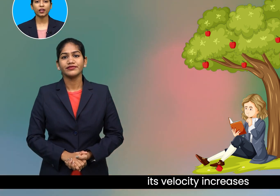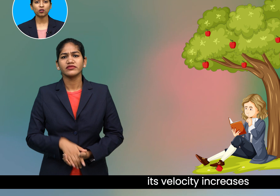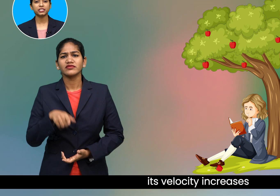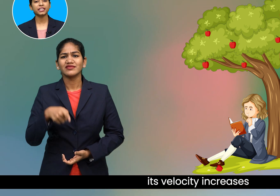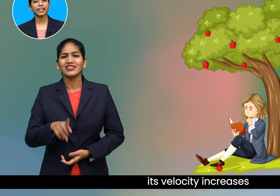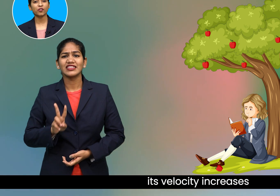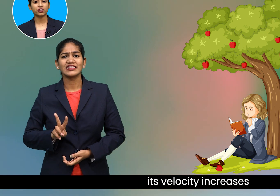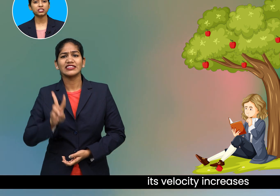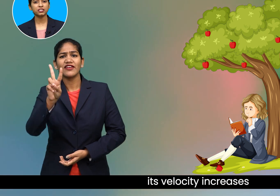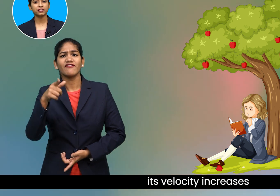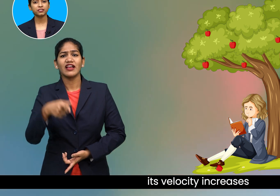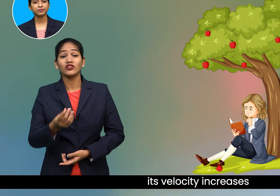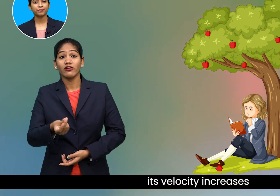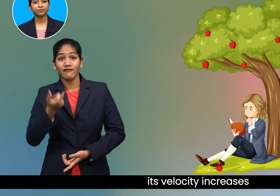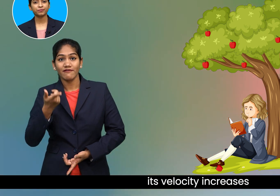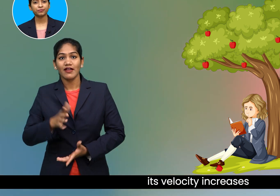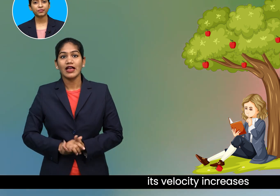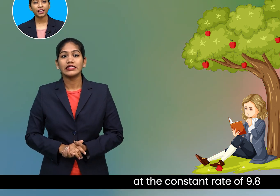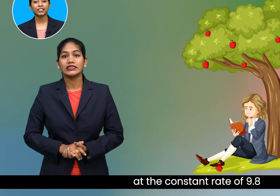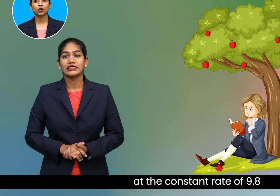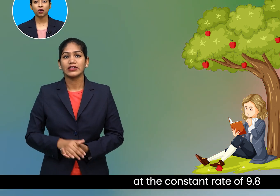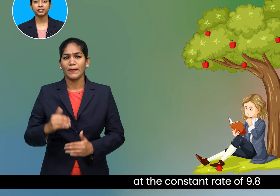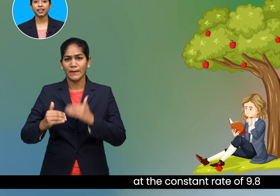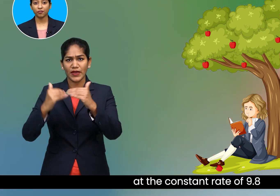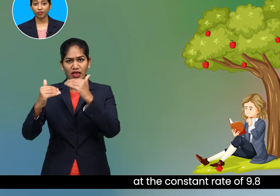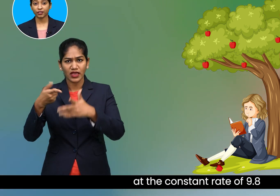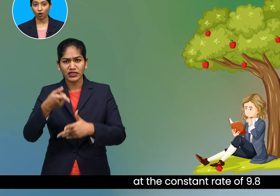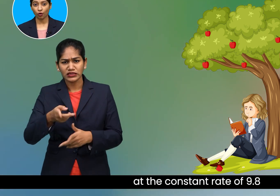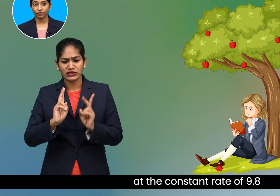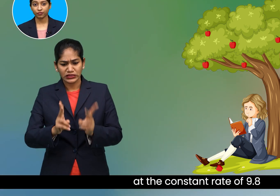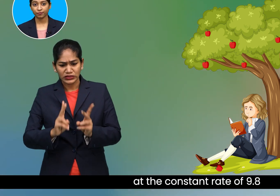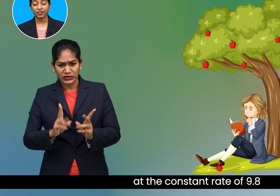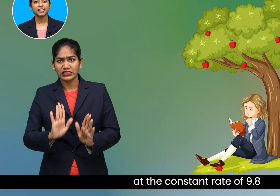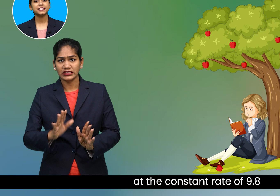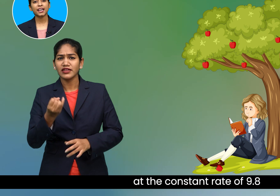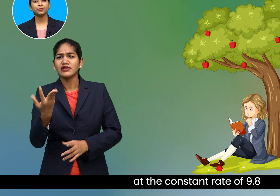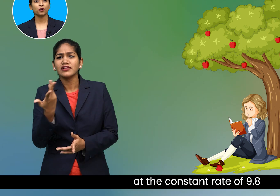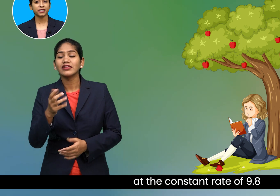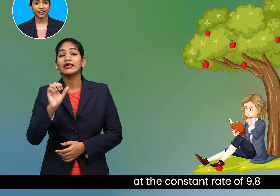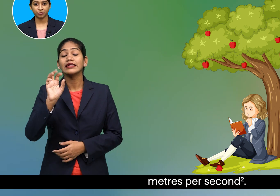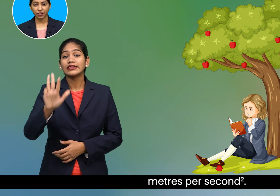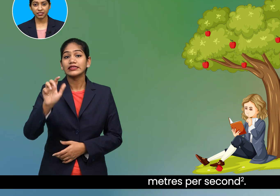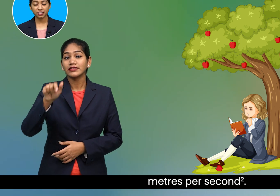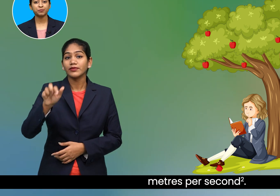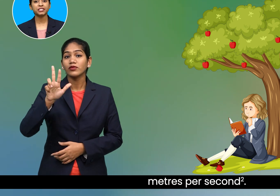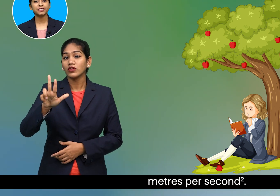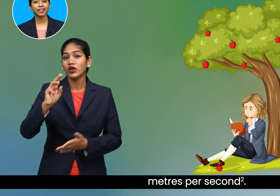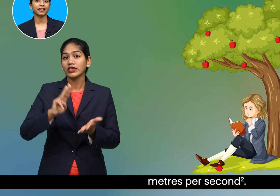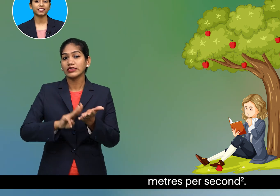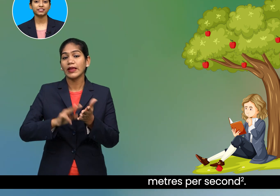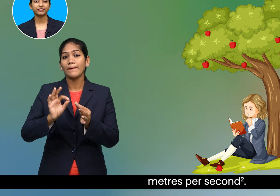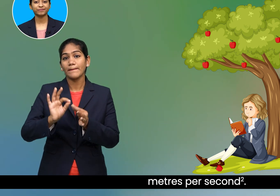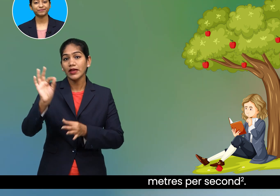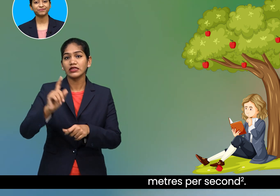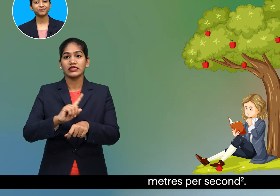its velocity increases at the constant rate of 9.8 meters per